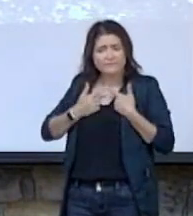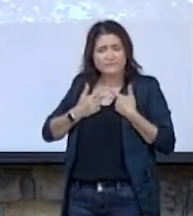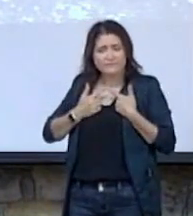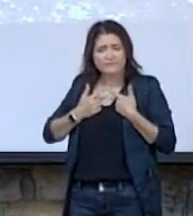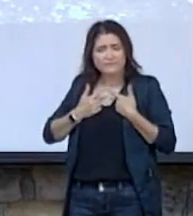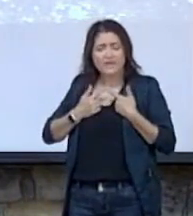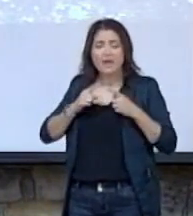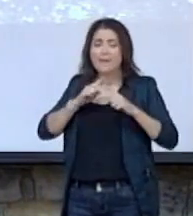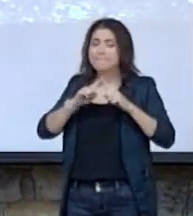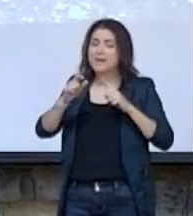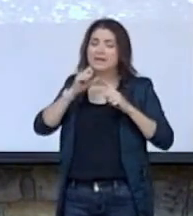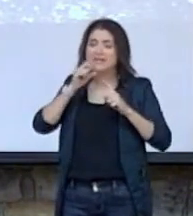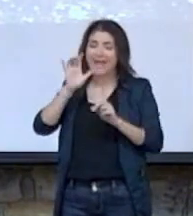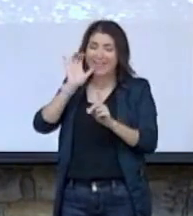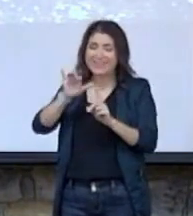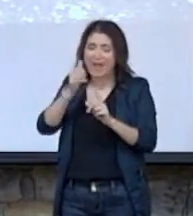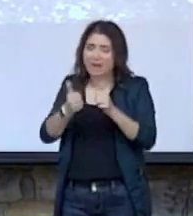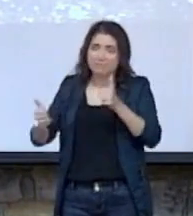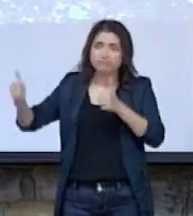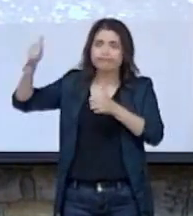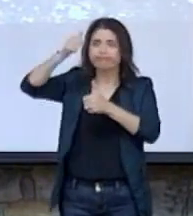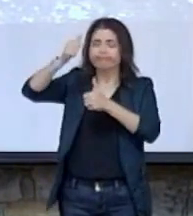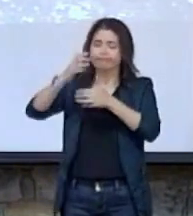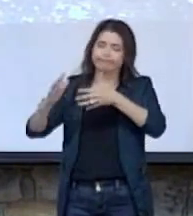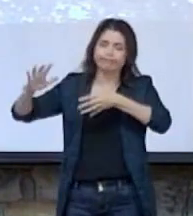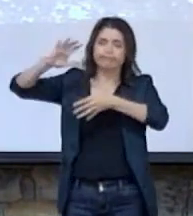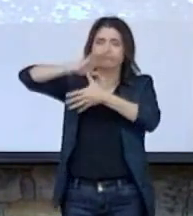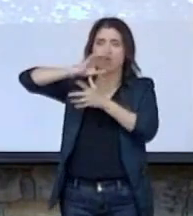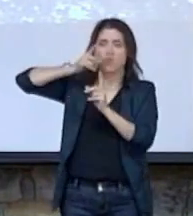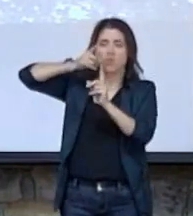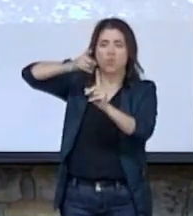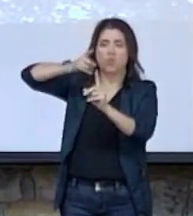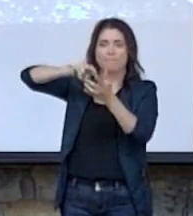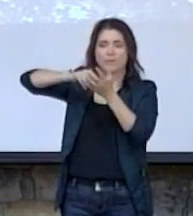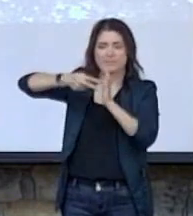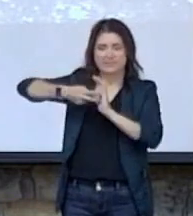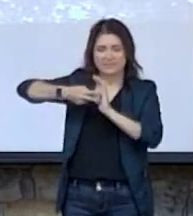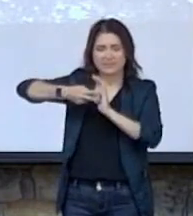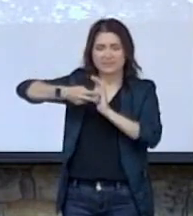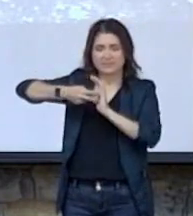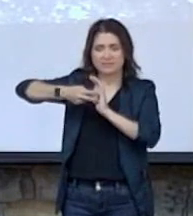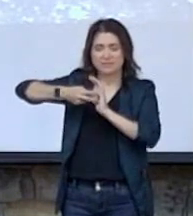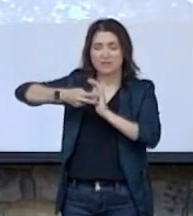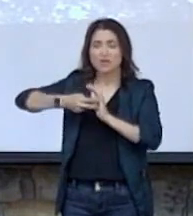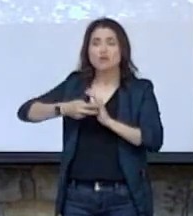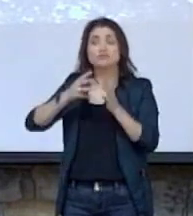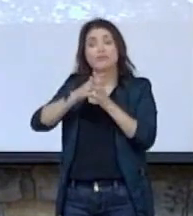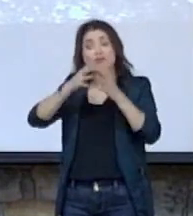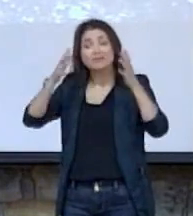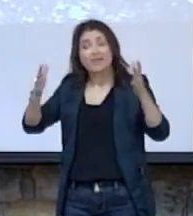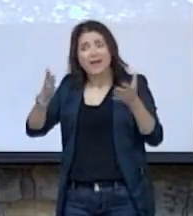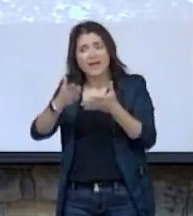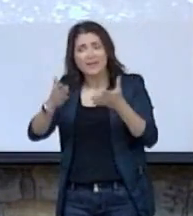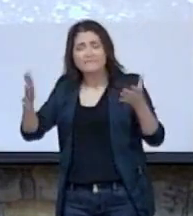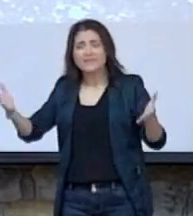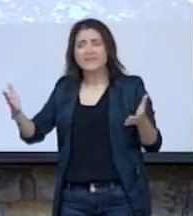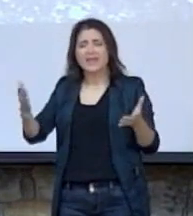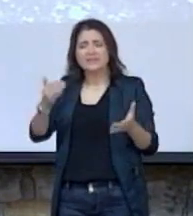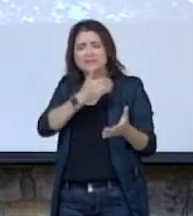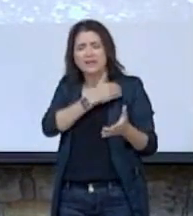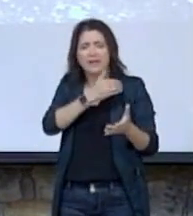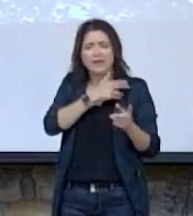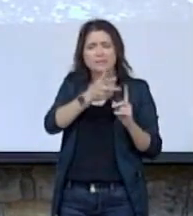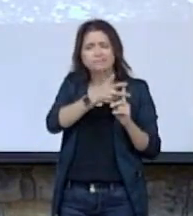about not making that our ultimate goal, our ultimate purpose. And so there's a lot of things that pull for our